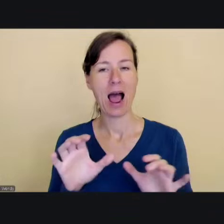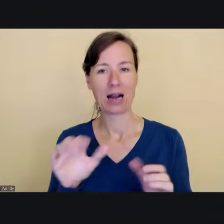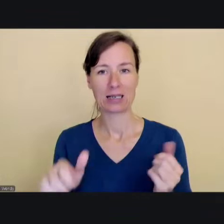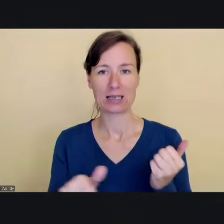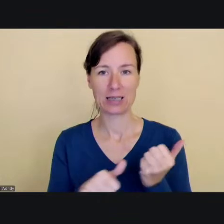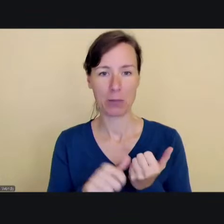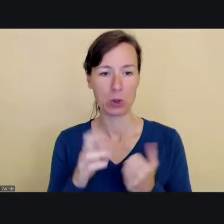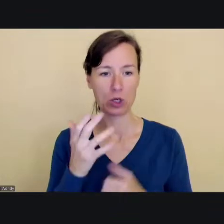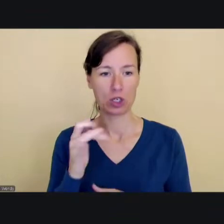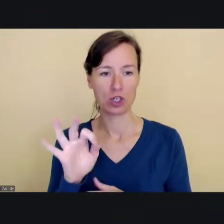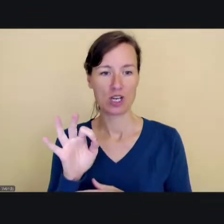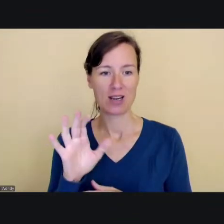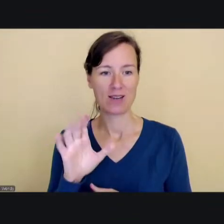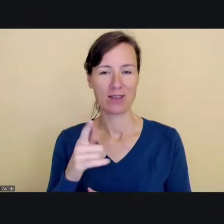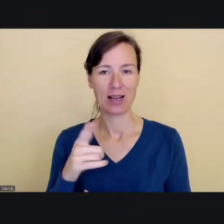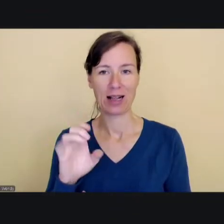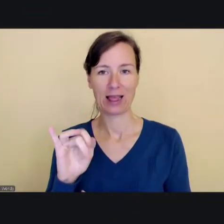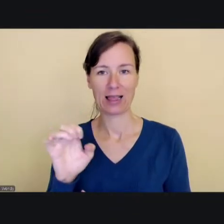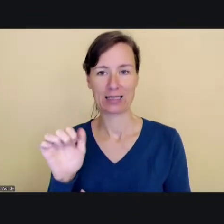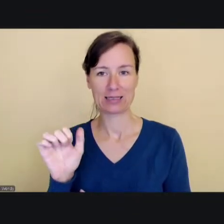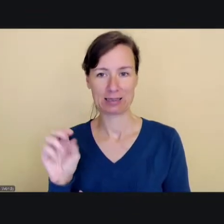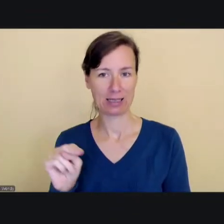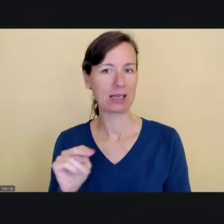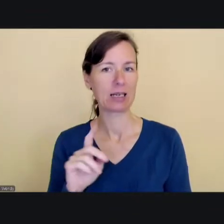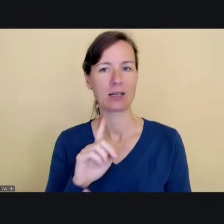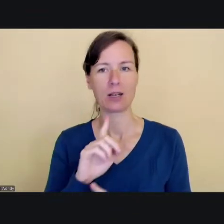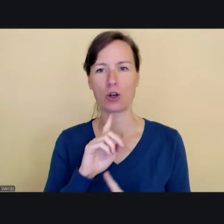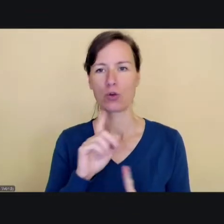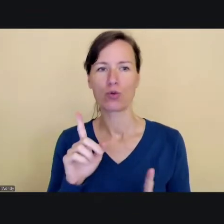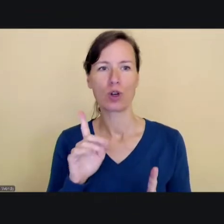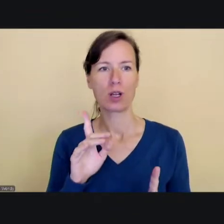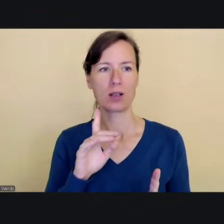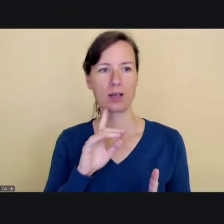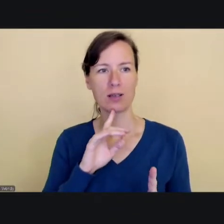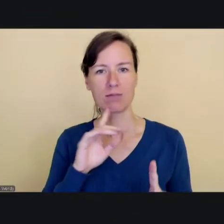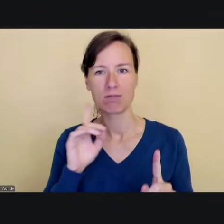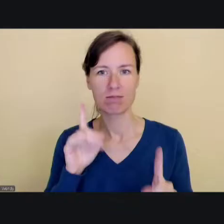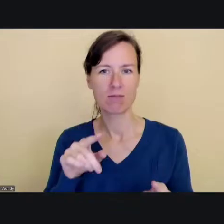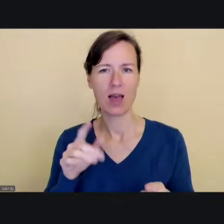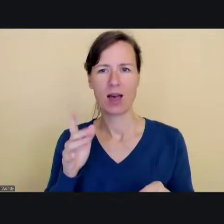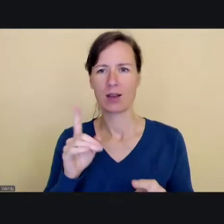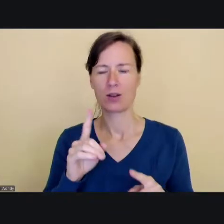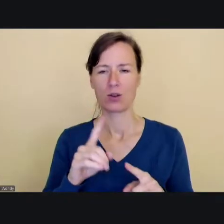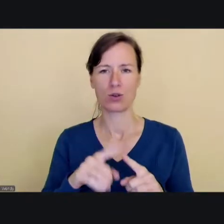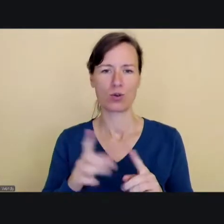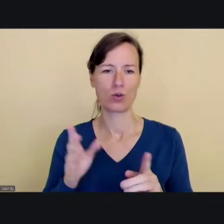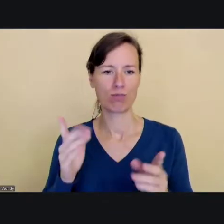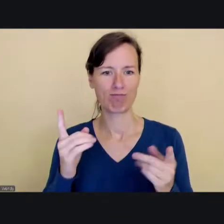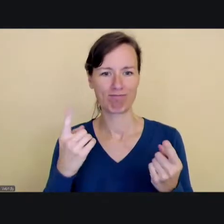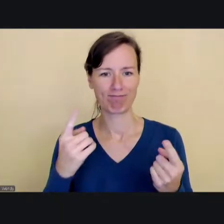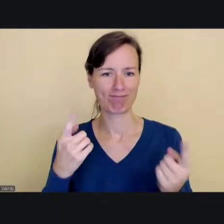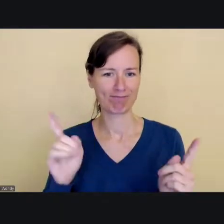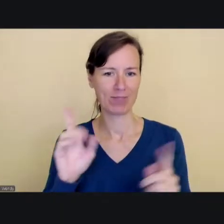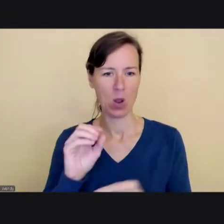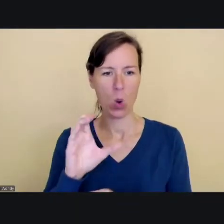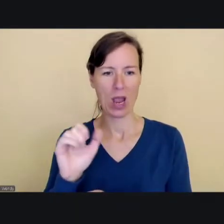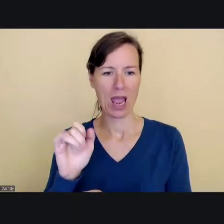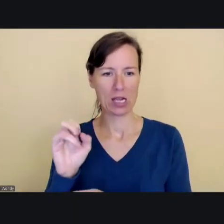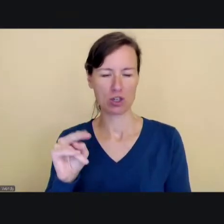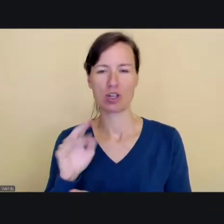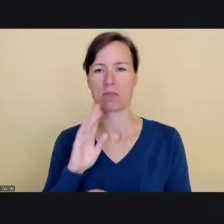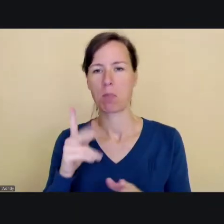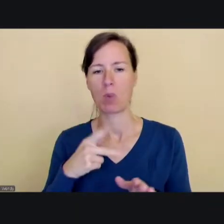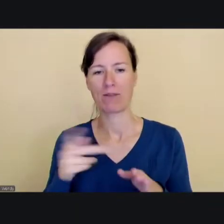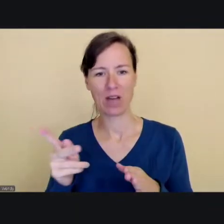occasion and have been professional, and in every aspect of this. We're just very fortunate